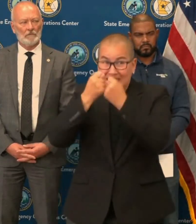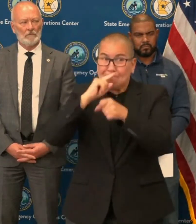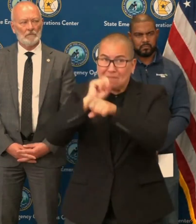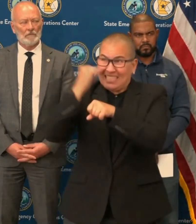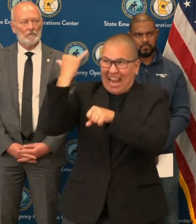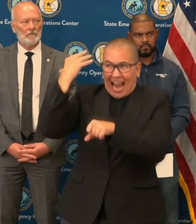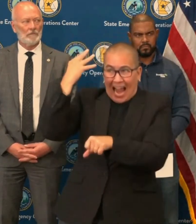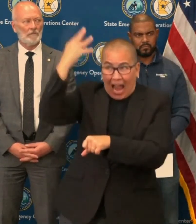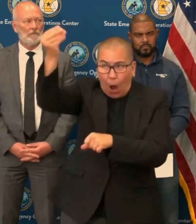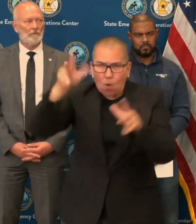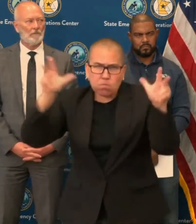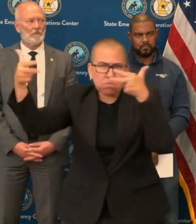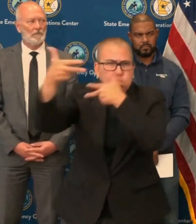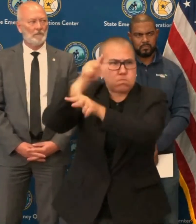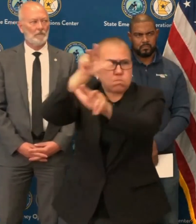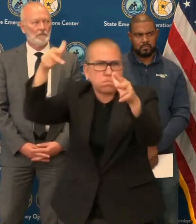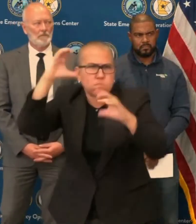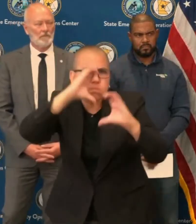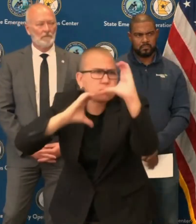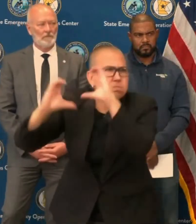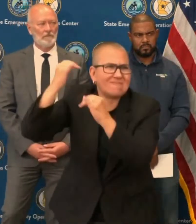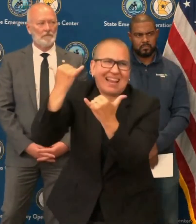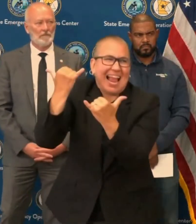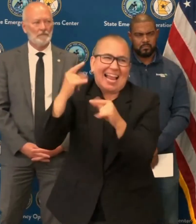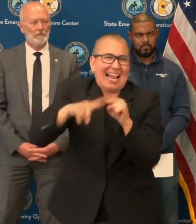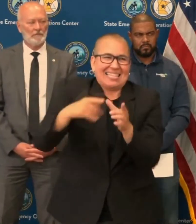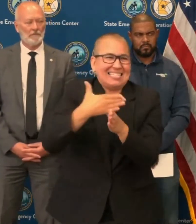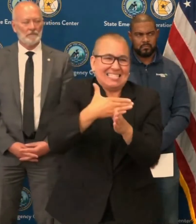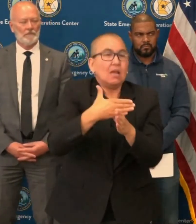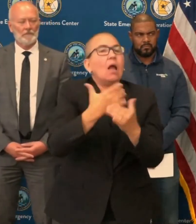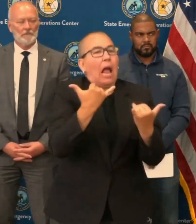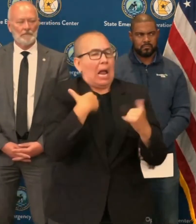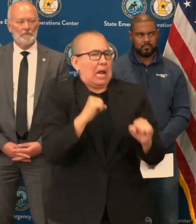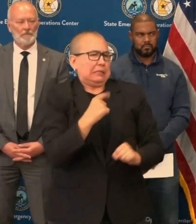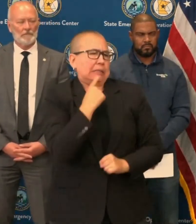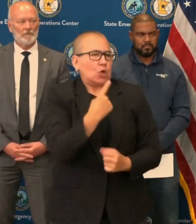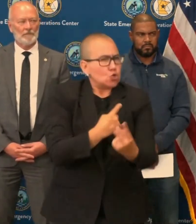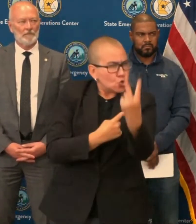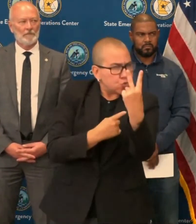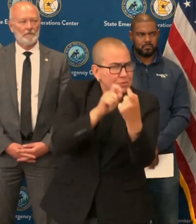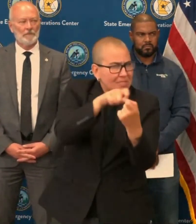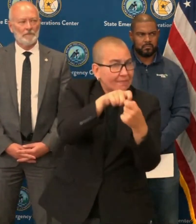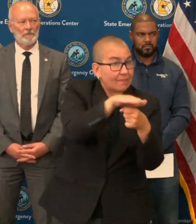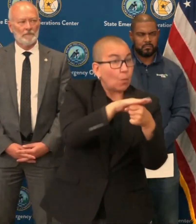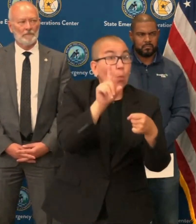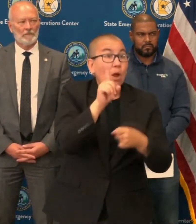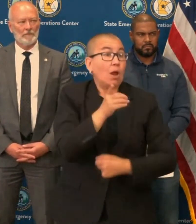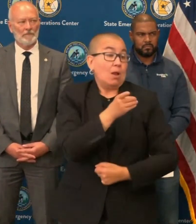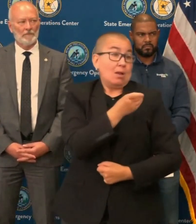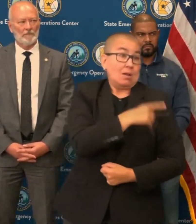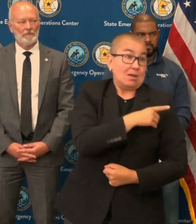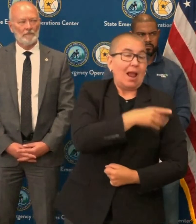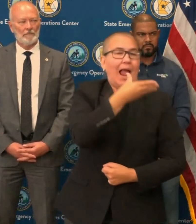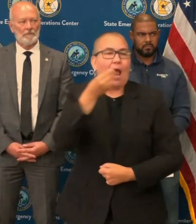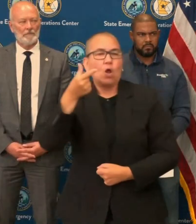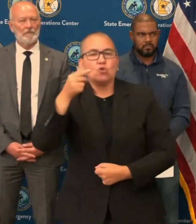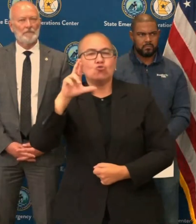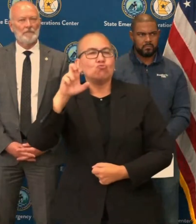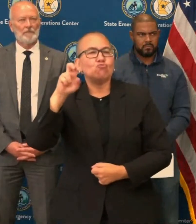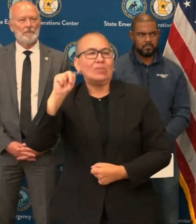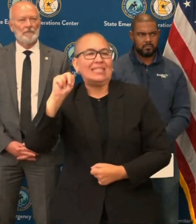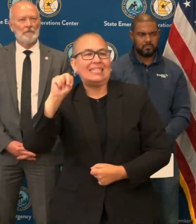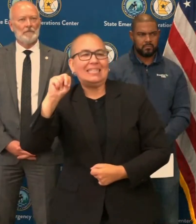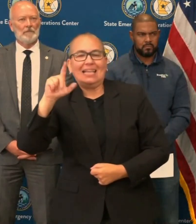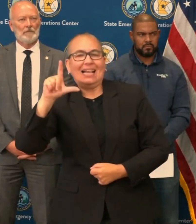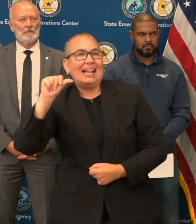talk about the specifics. What I will tell you is the two locations you noted in Minneapolis and in Green Isle, they are related to this investigation and the